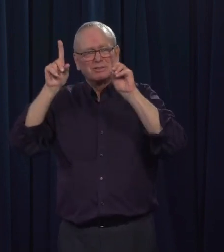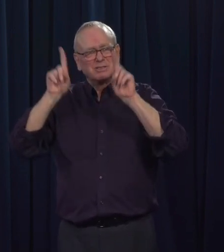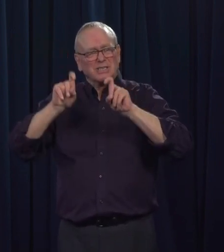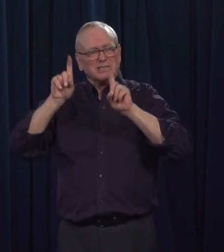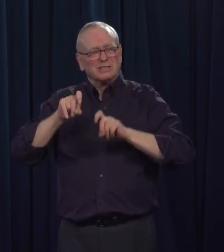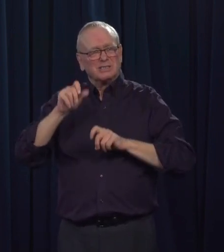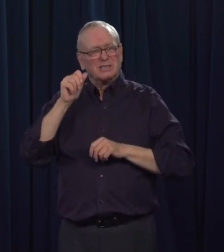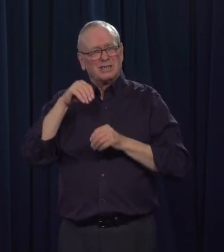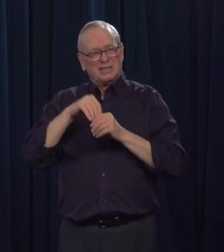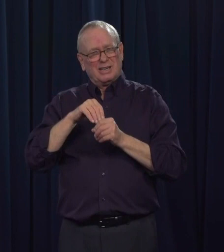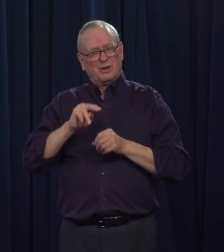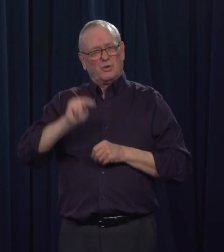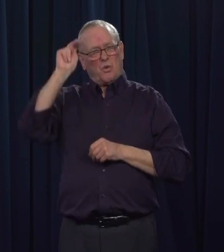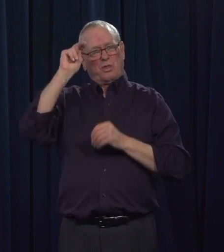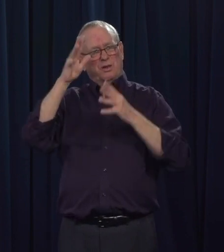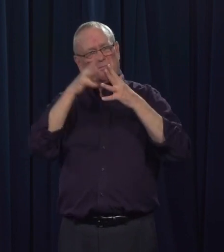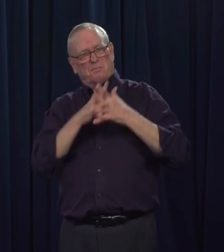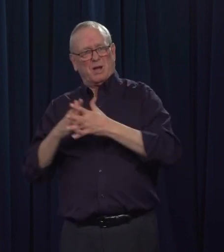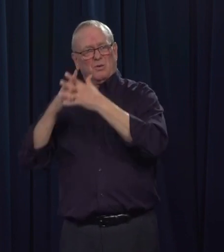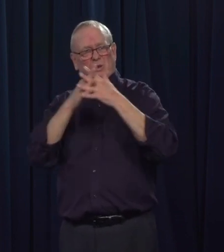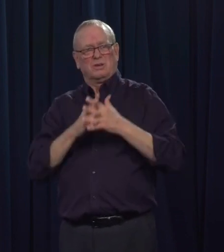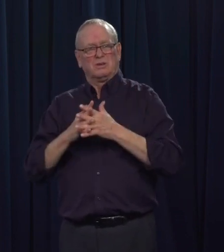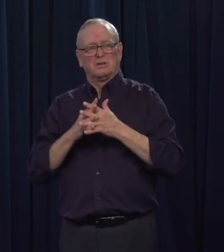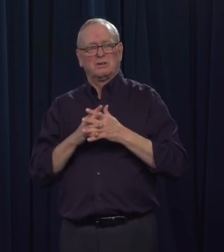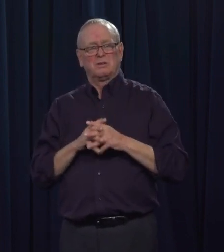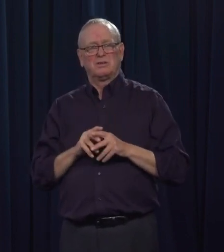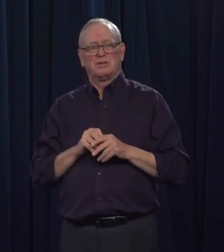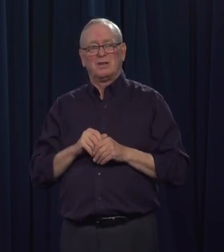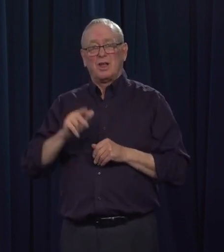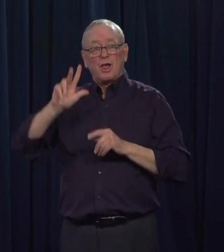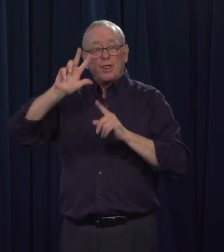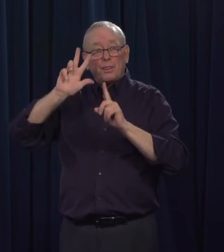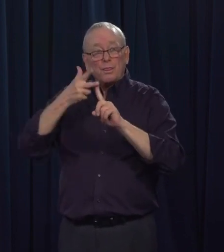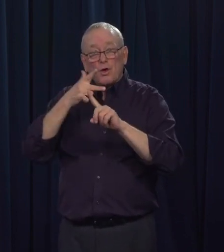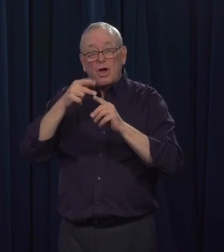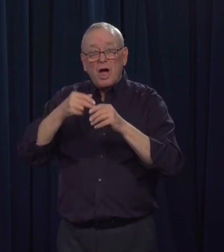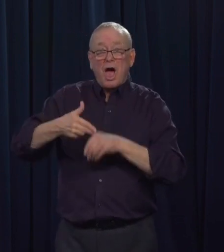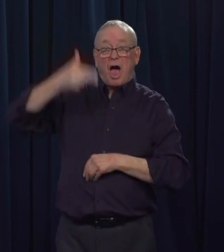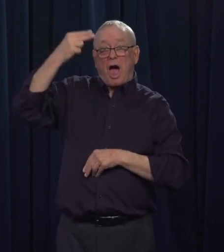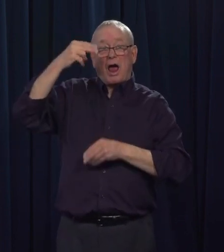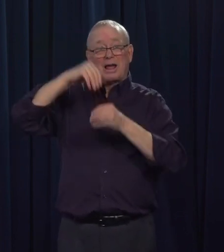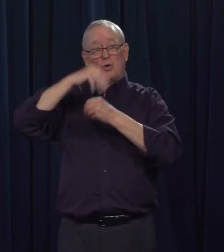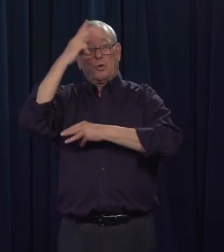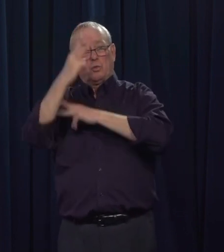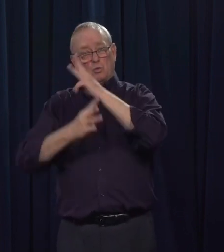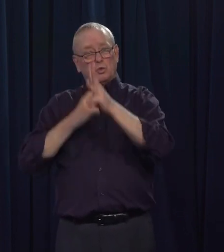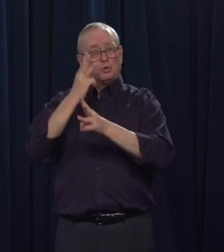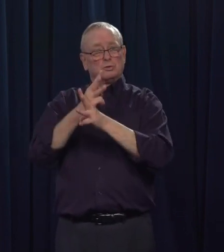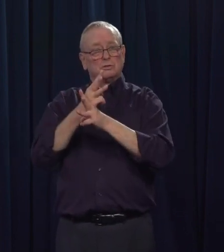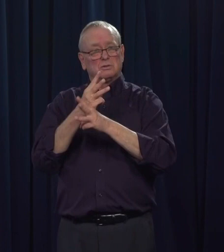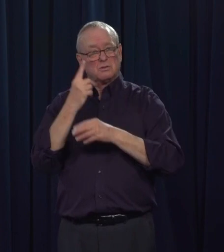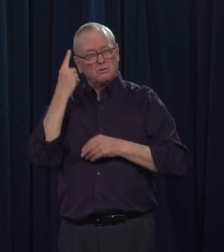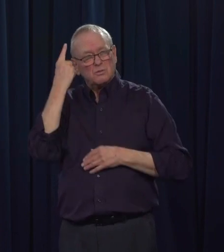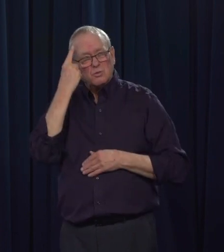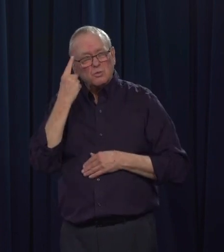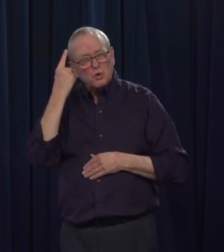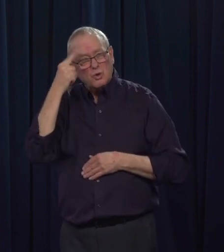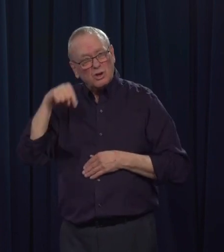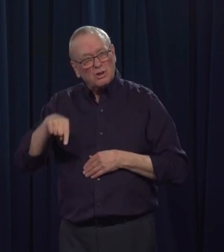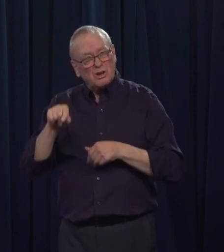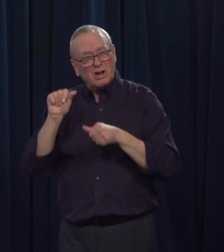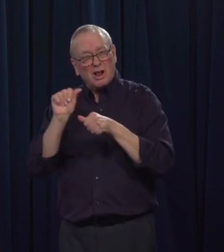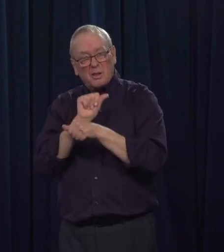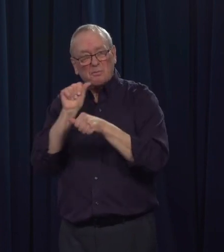accurate number, and how is it that Alberta is able to do this many tests, more tests than other jurisdictions? And I will have a